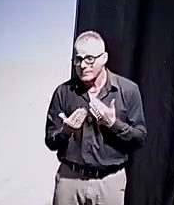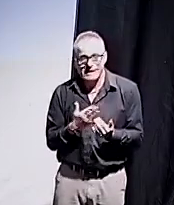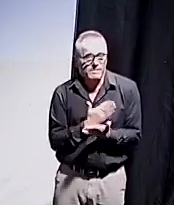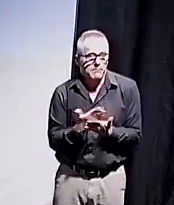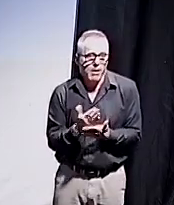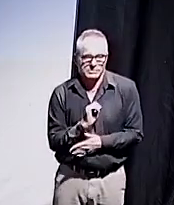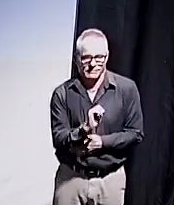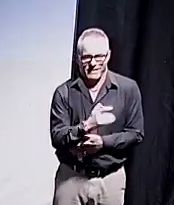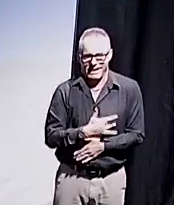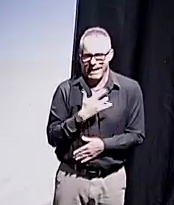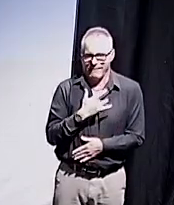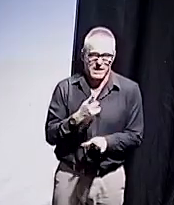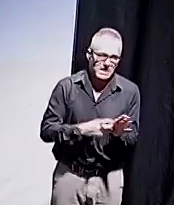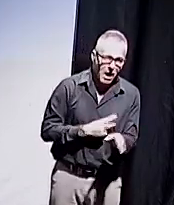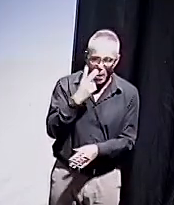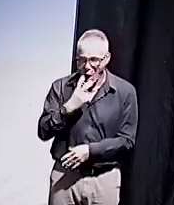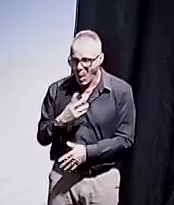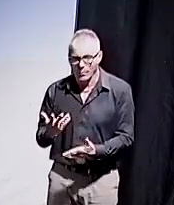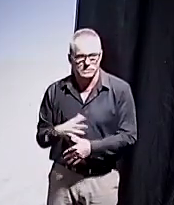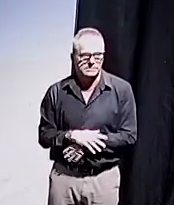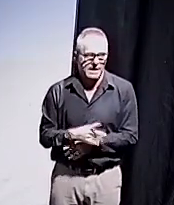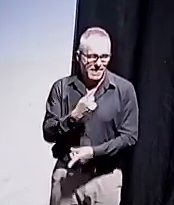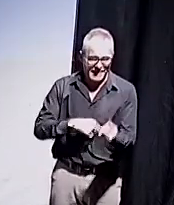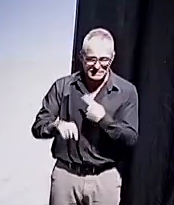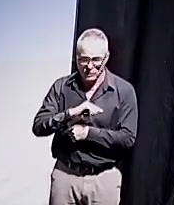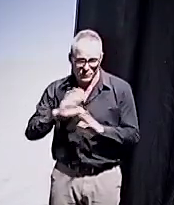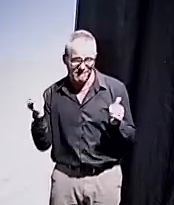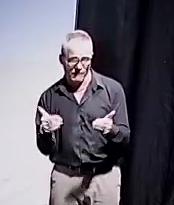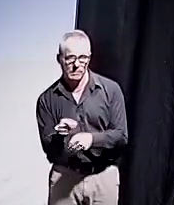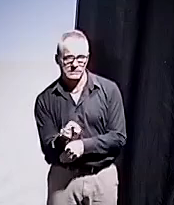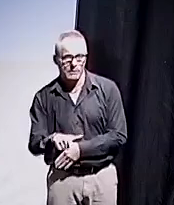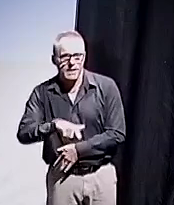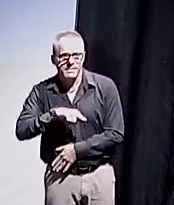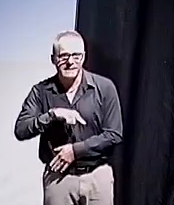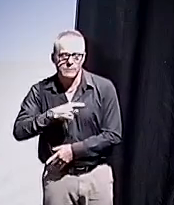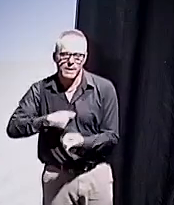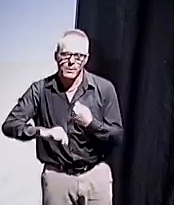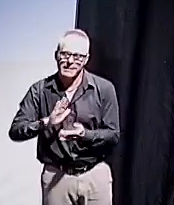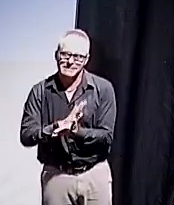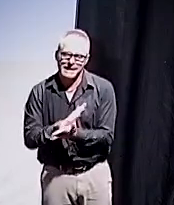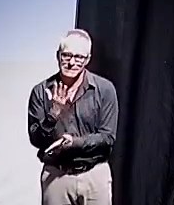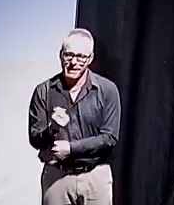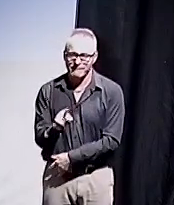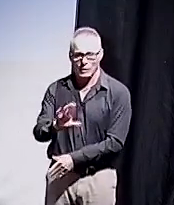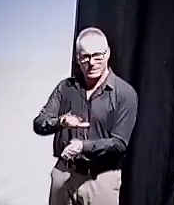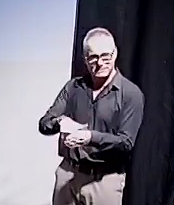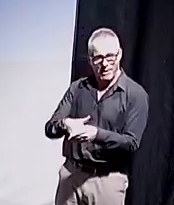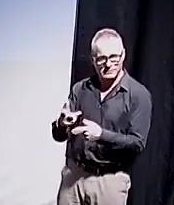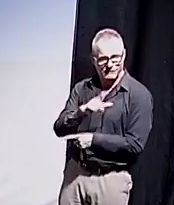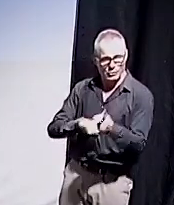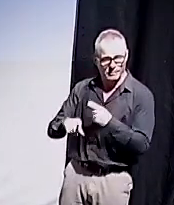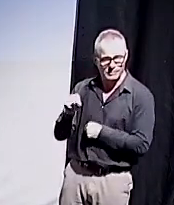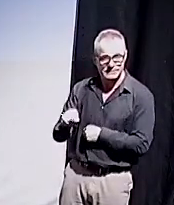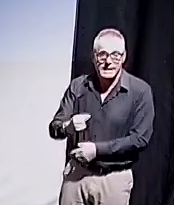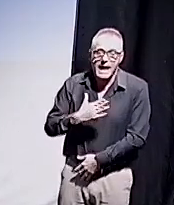they be 19 or 94. Yeah. That's what we're about, and that's why we are so delighted to have you as part of our community.